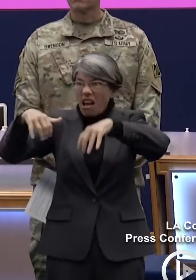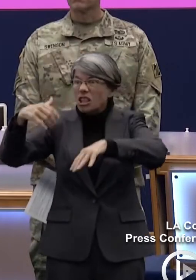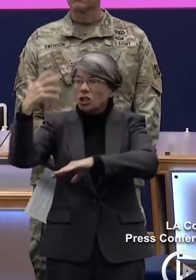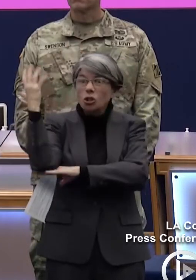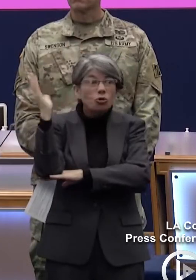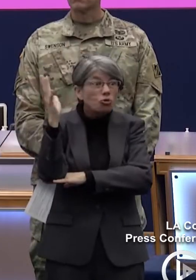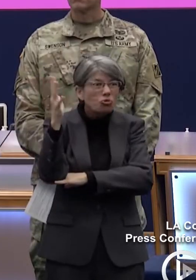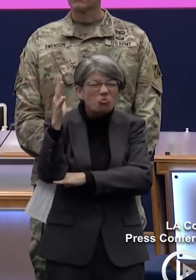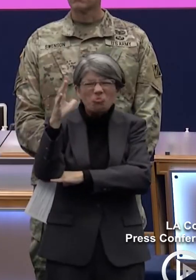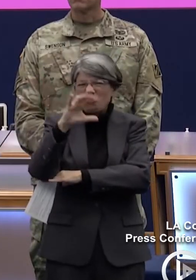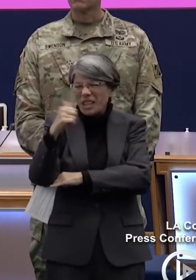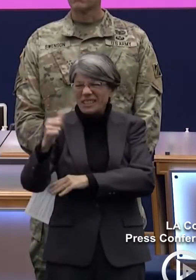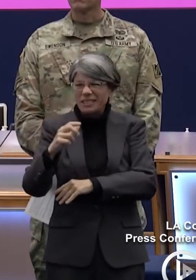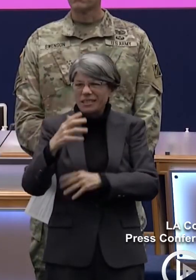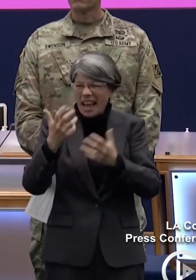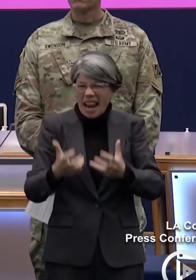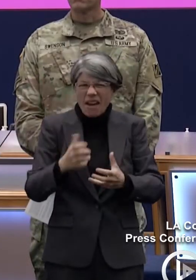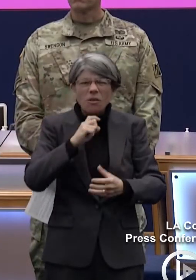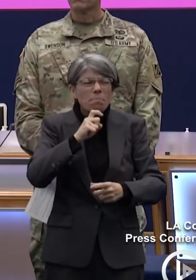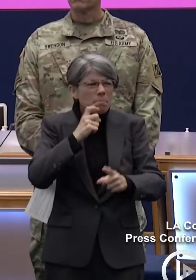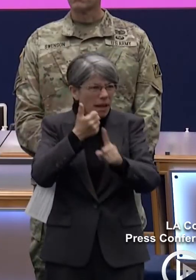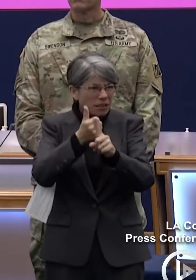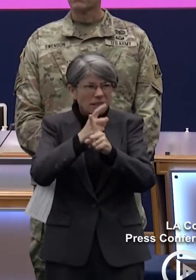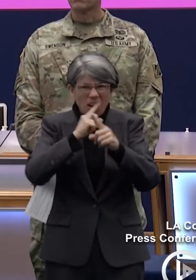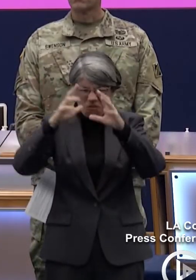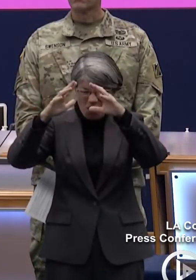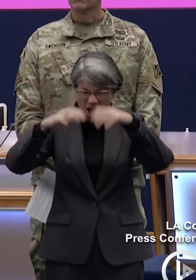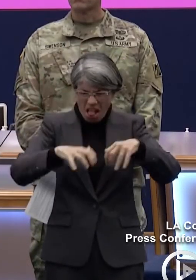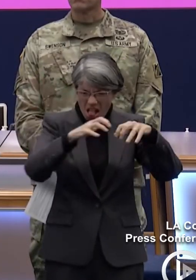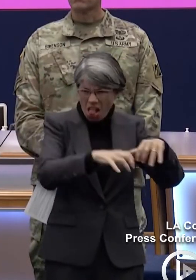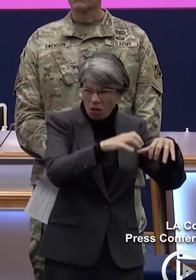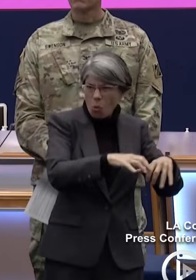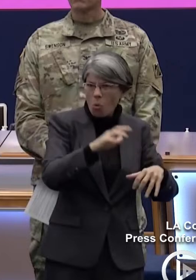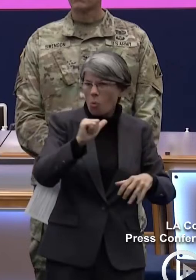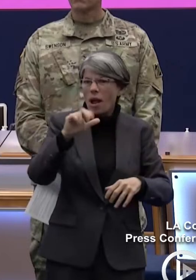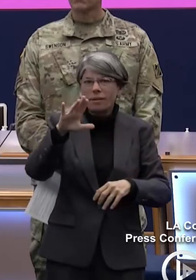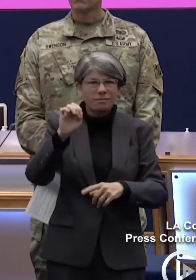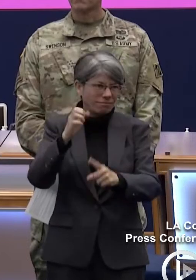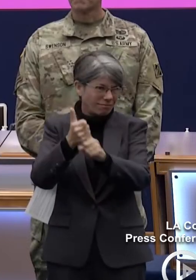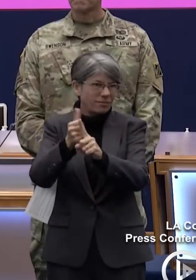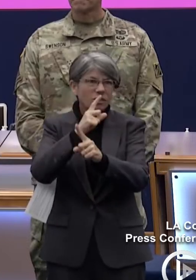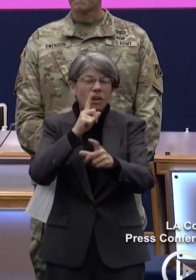or heavy metal, where the Corps is more capable of tackling that